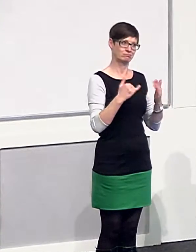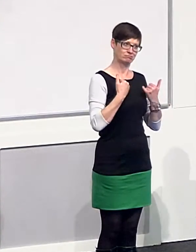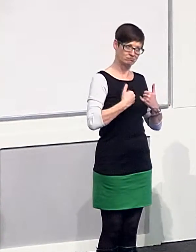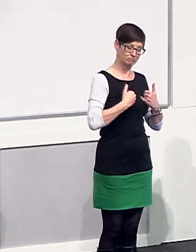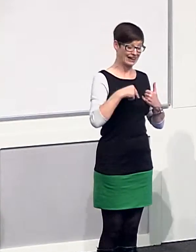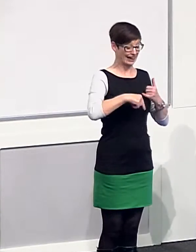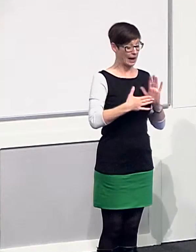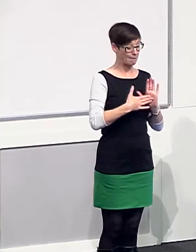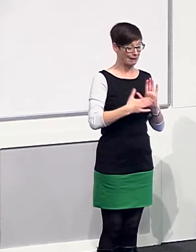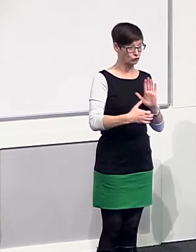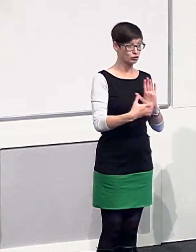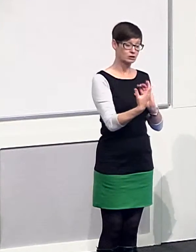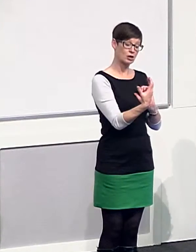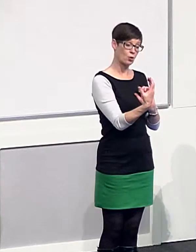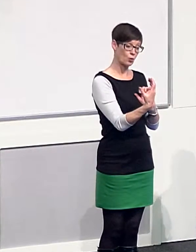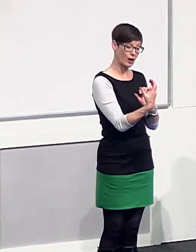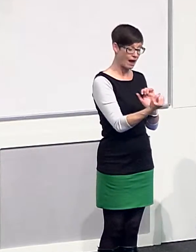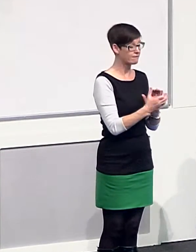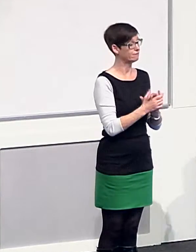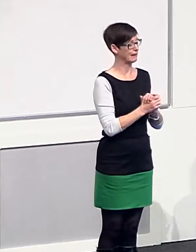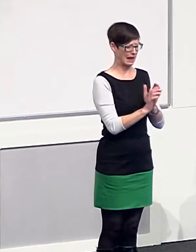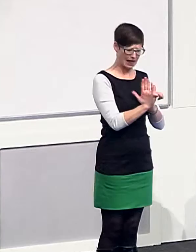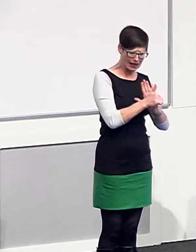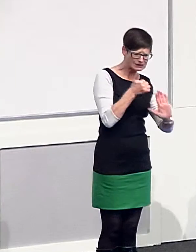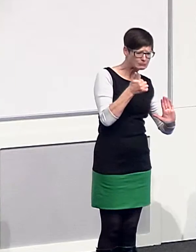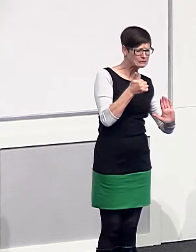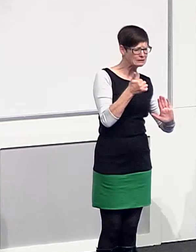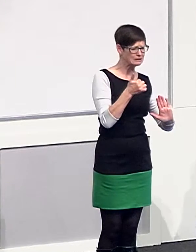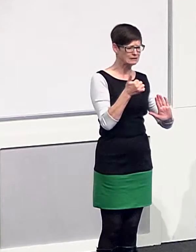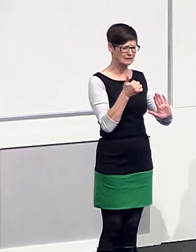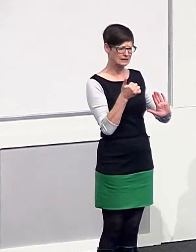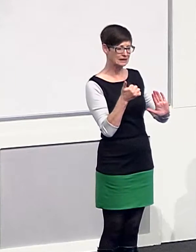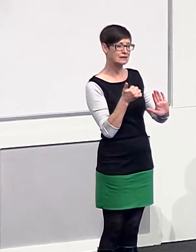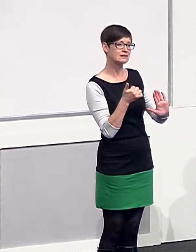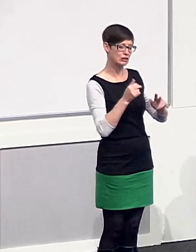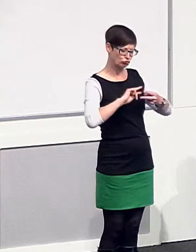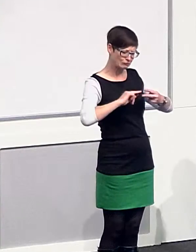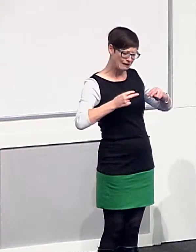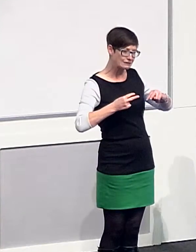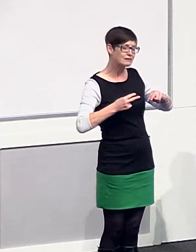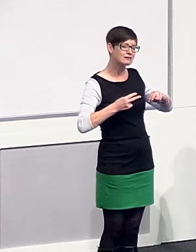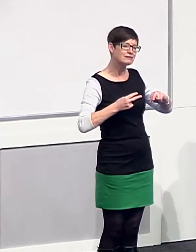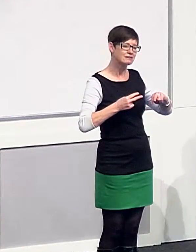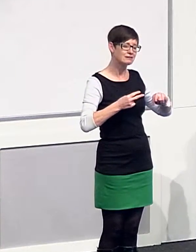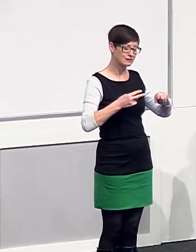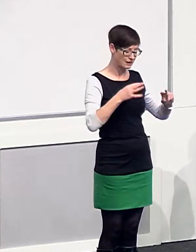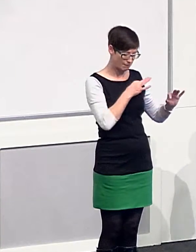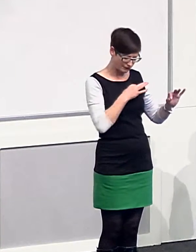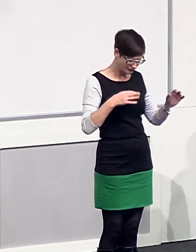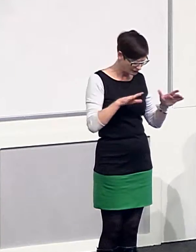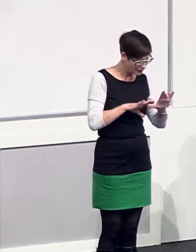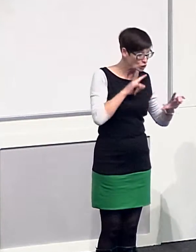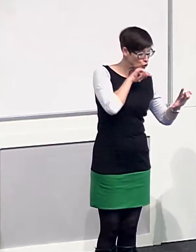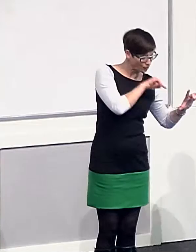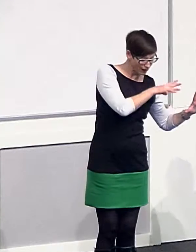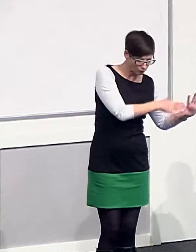have established expertise and excellence in genetic medicine, and we're going to put that together with the clinical services